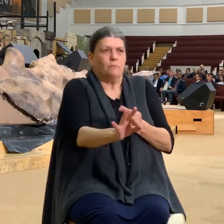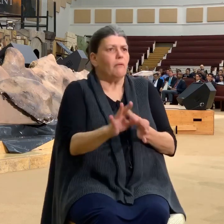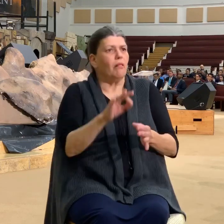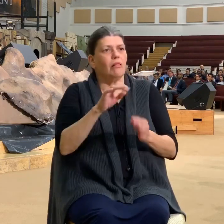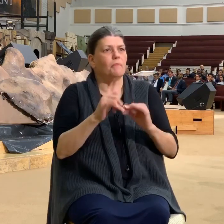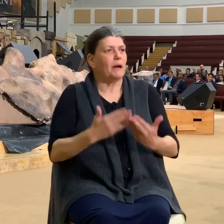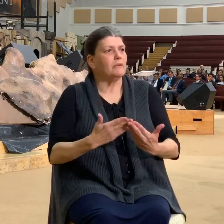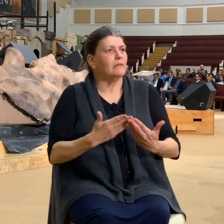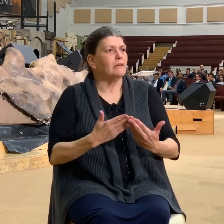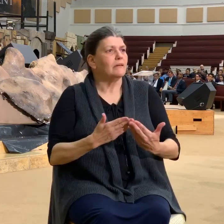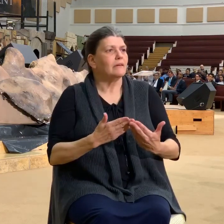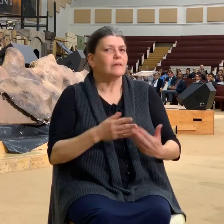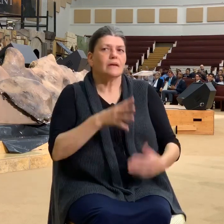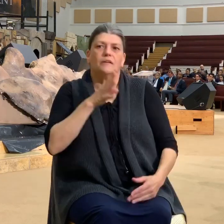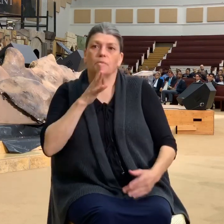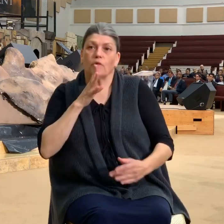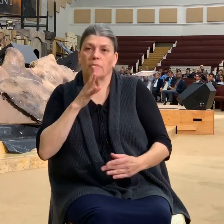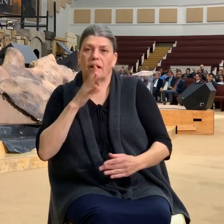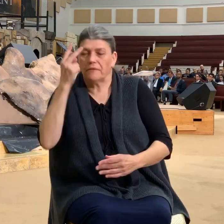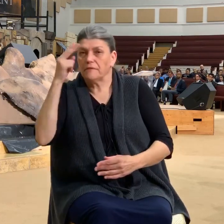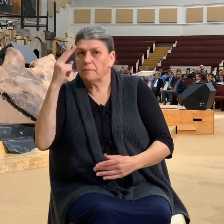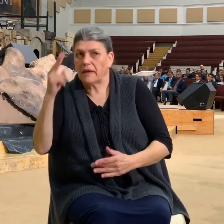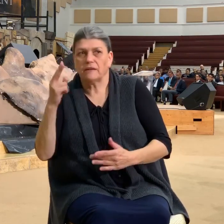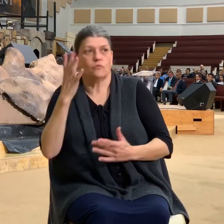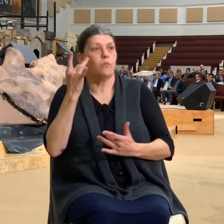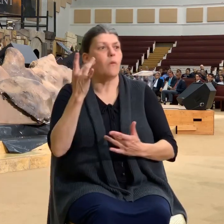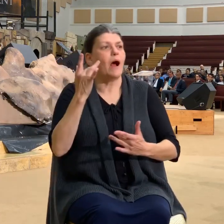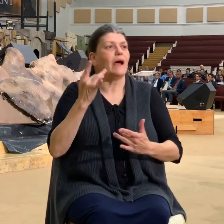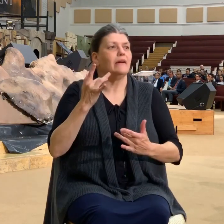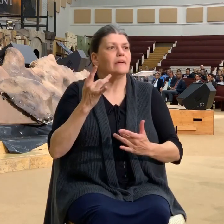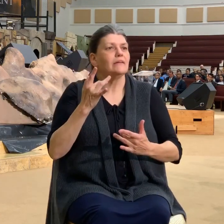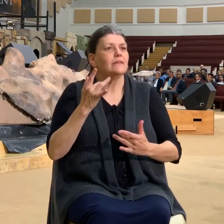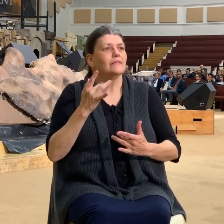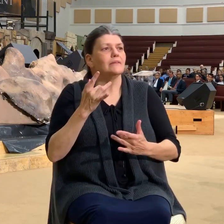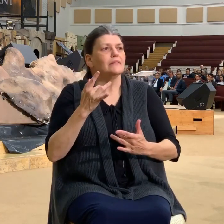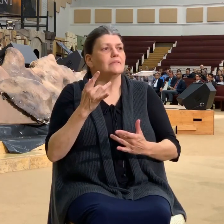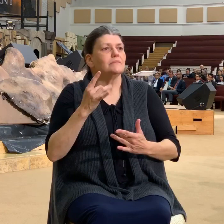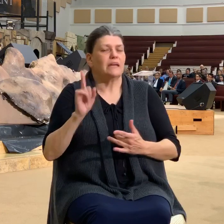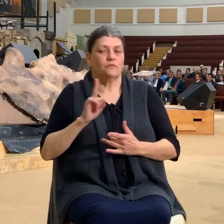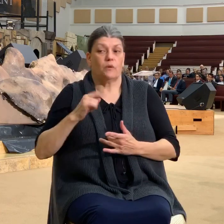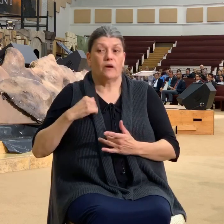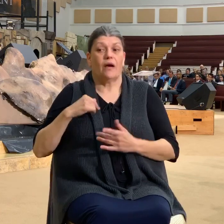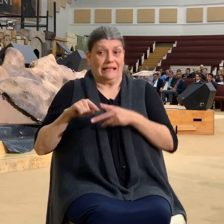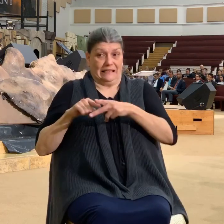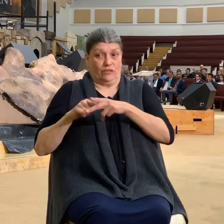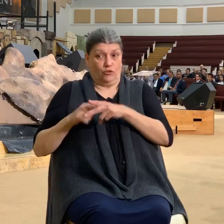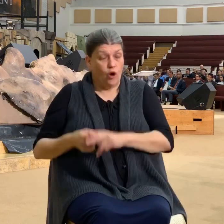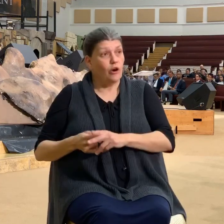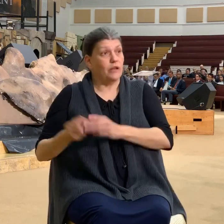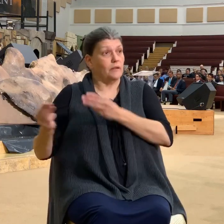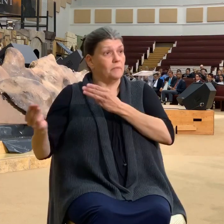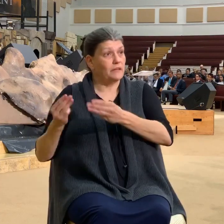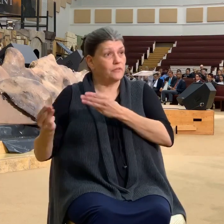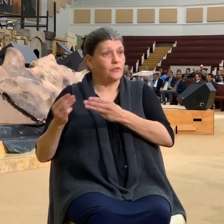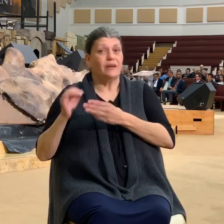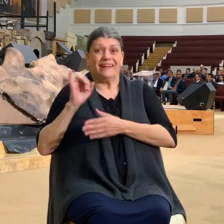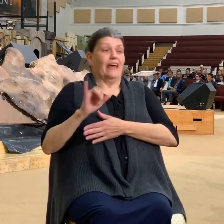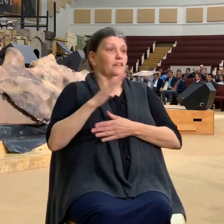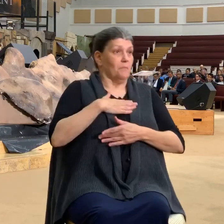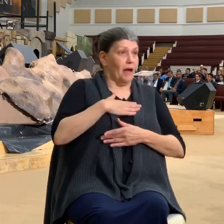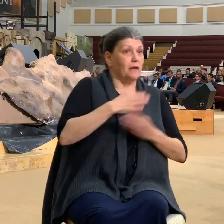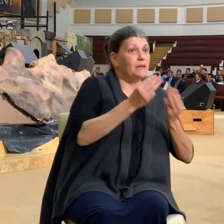And I mentioned the Spanish context because of the fact that that's where I minister, that's where God's called me to